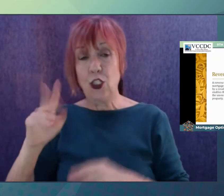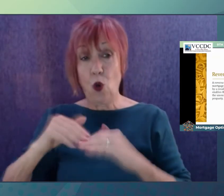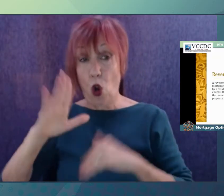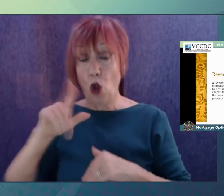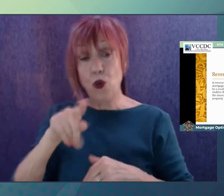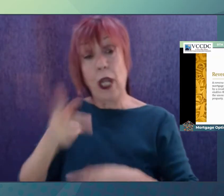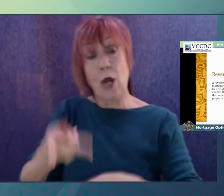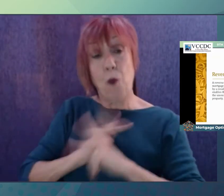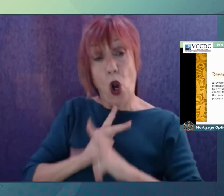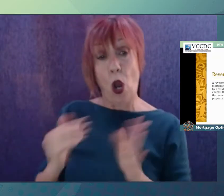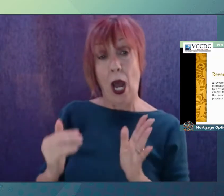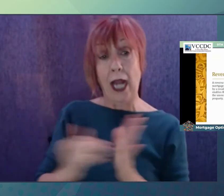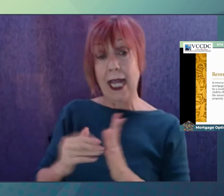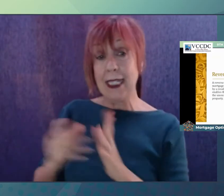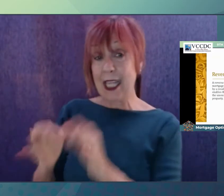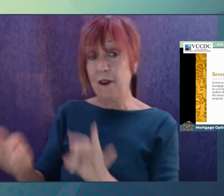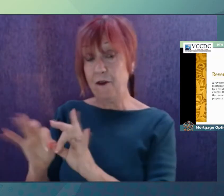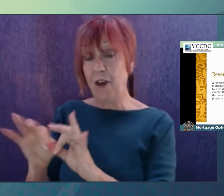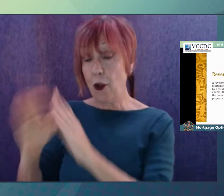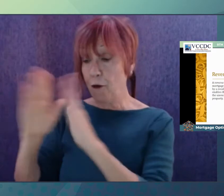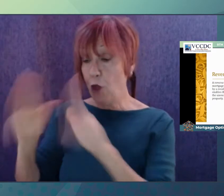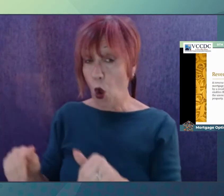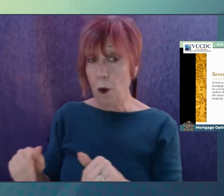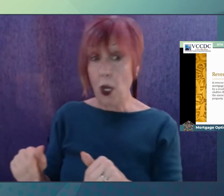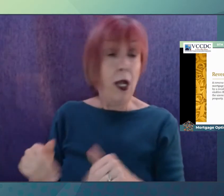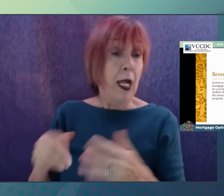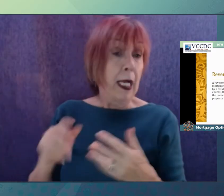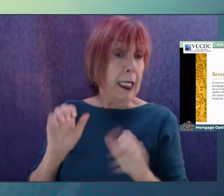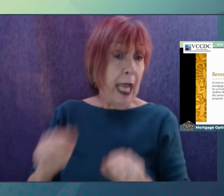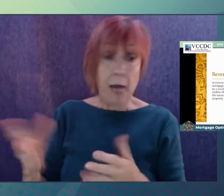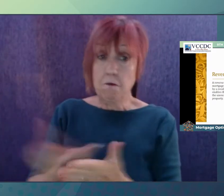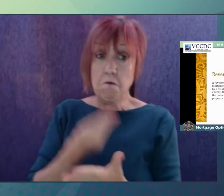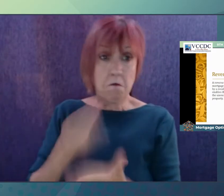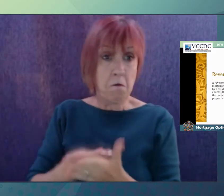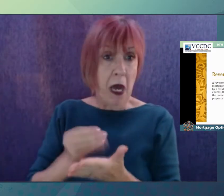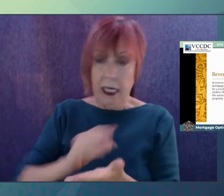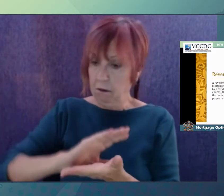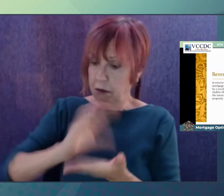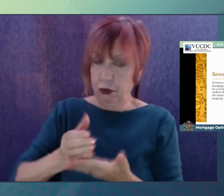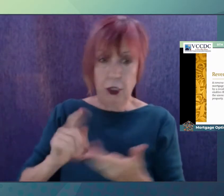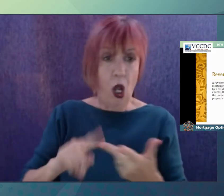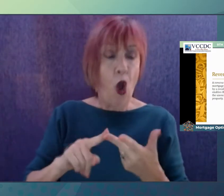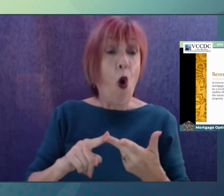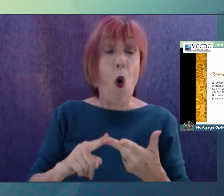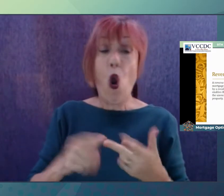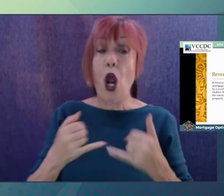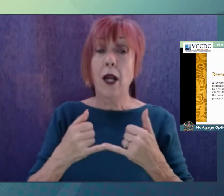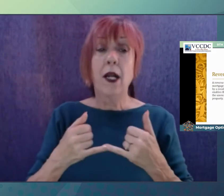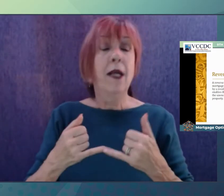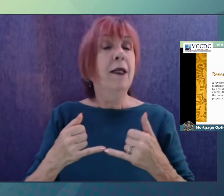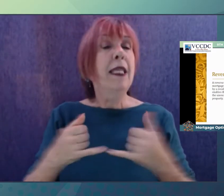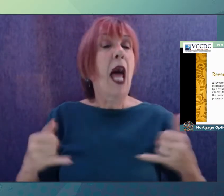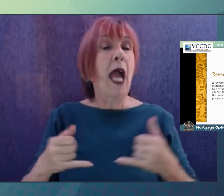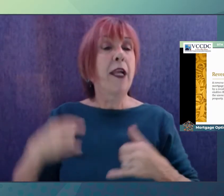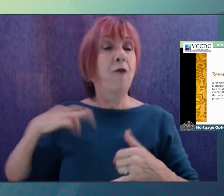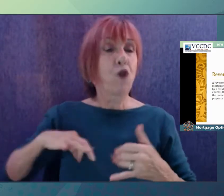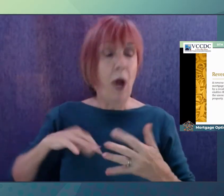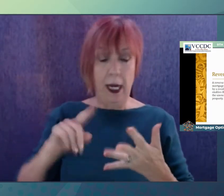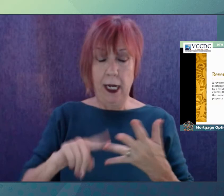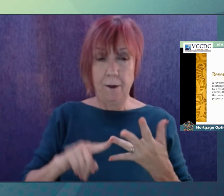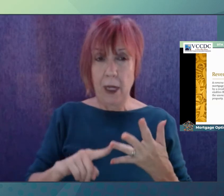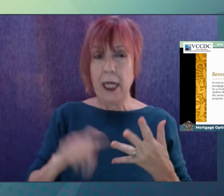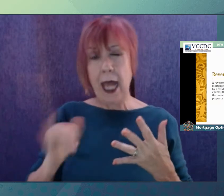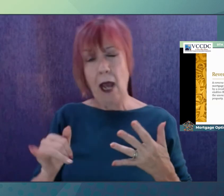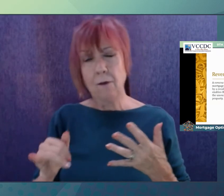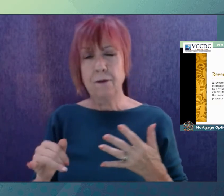of their home and receive funds as a lump sum, fixed monthly payment, or a line of credit. Unlike a forward mortgage or the conventional